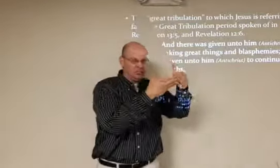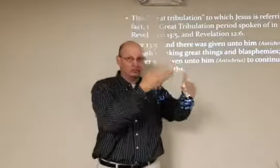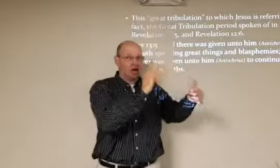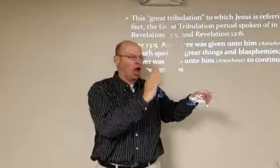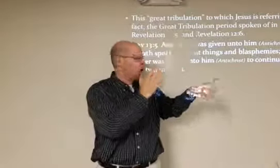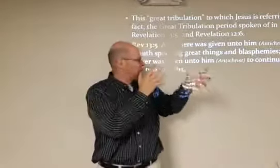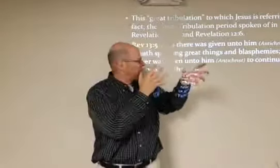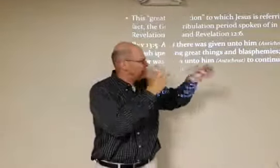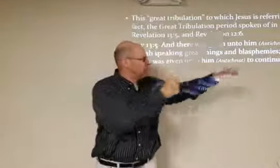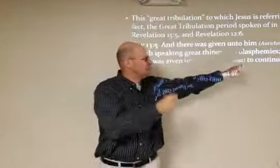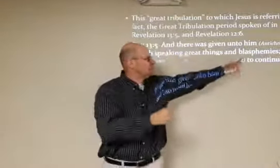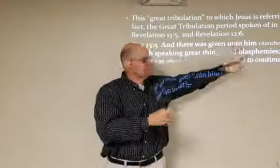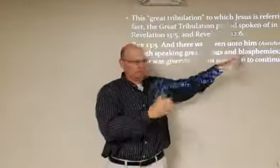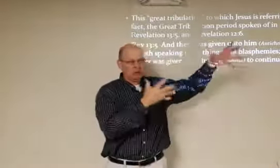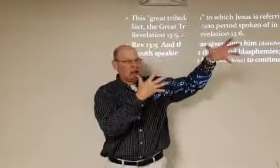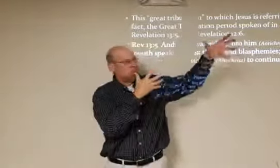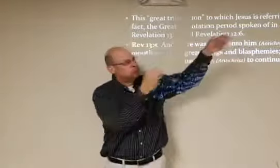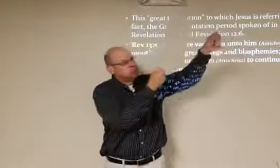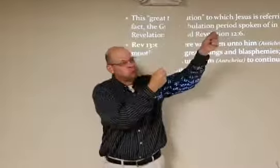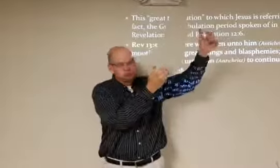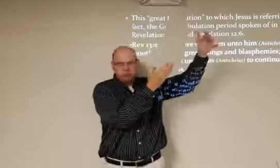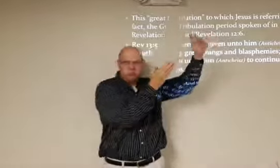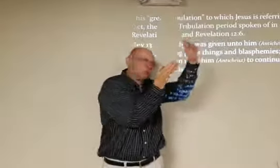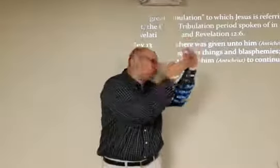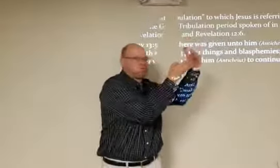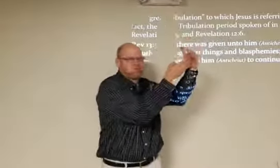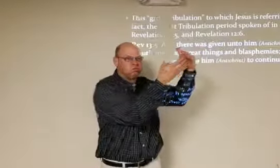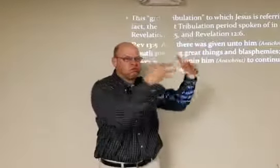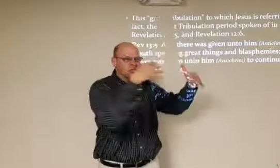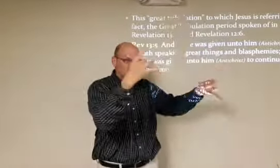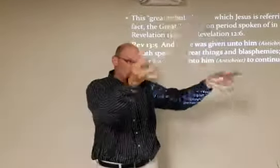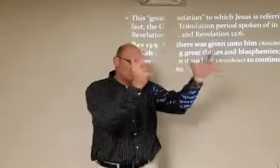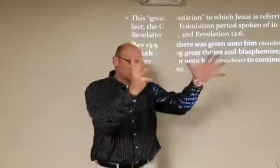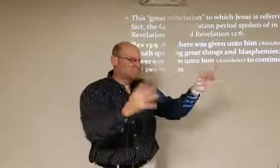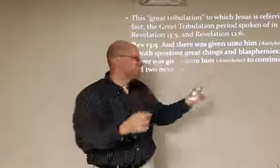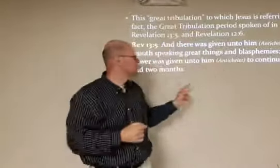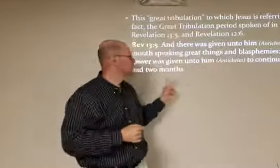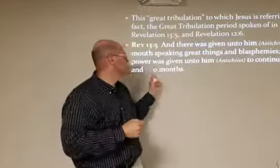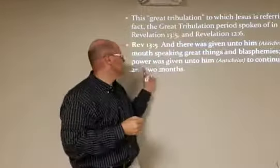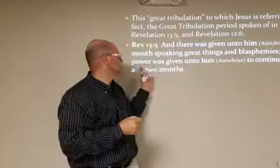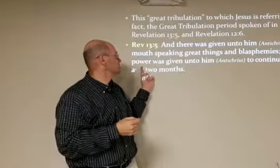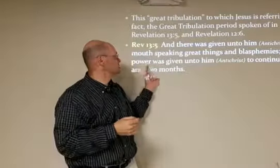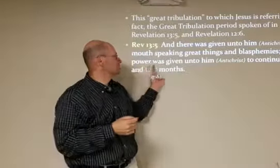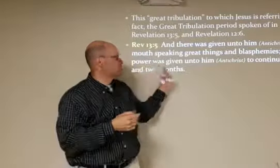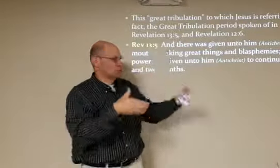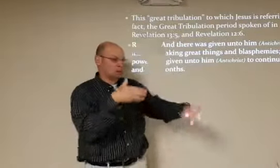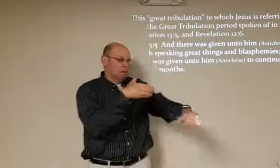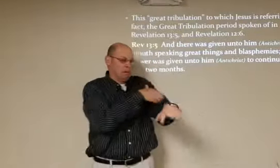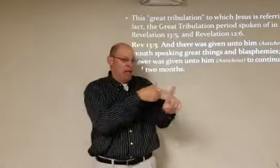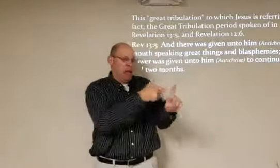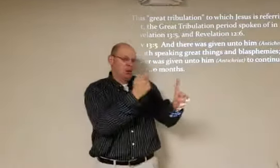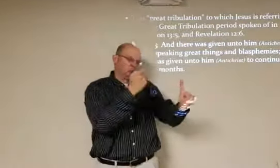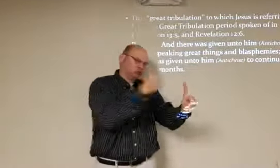things and blasphemies, things that are against God. And power was given